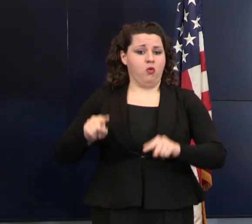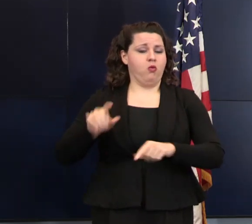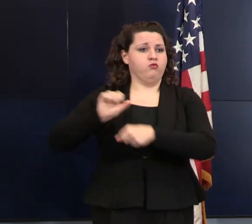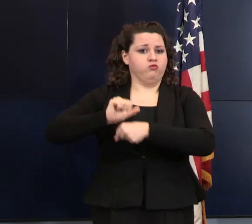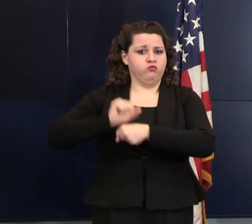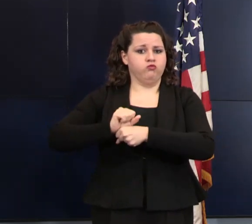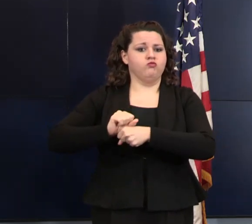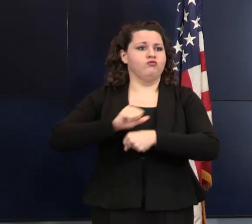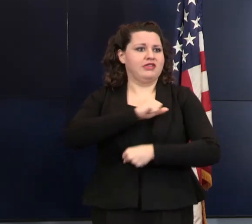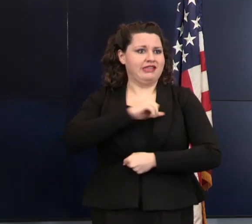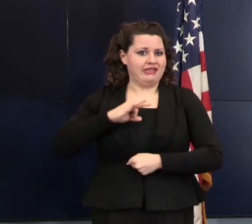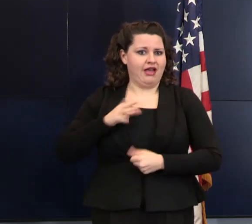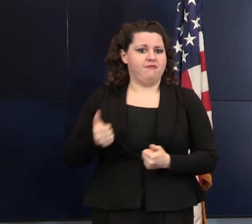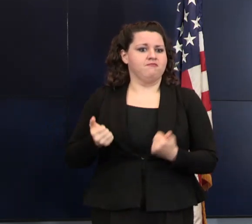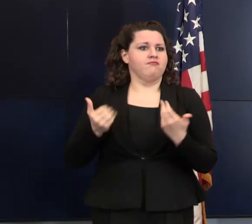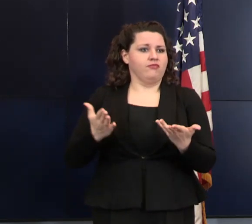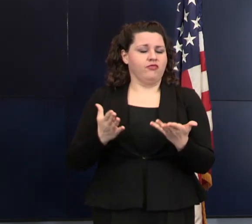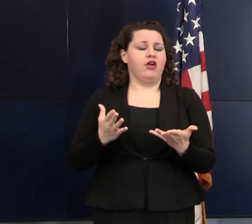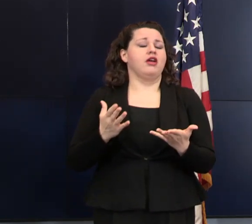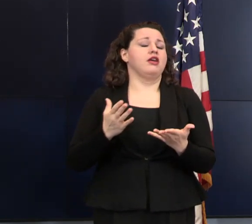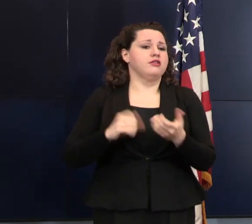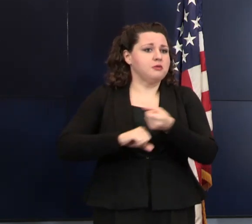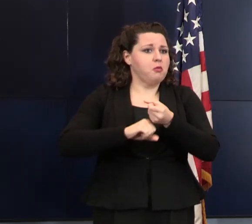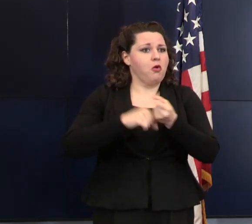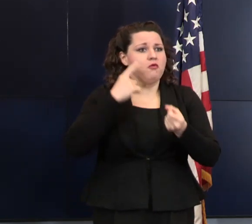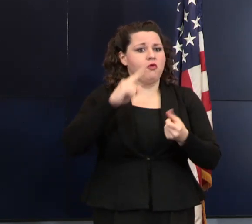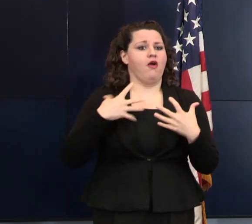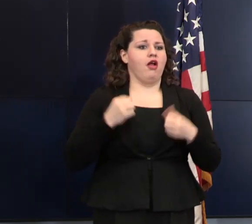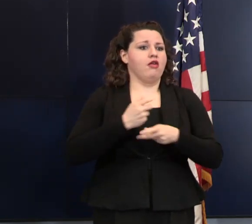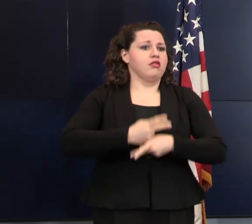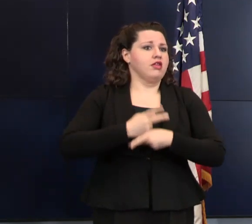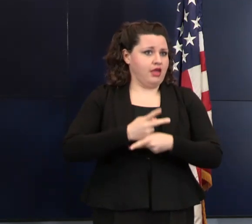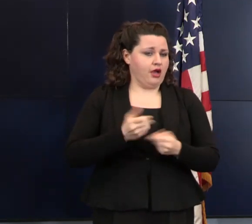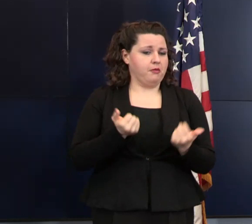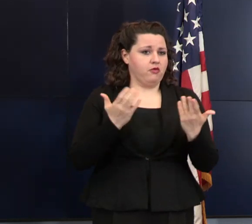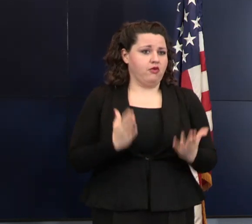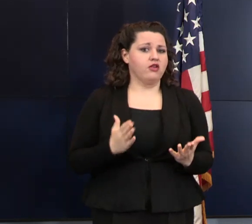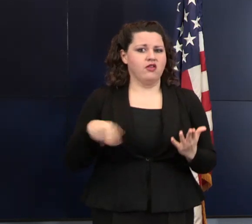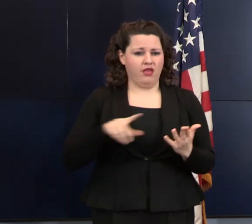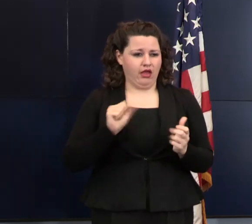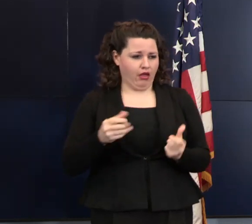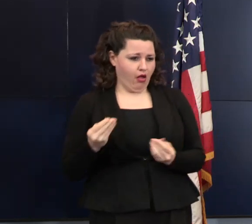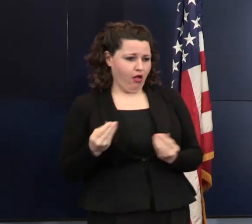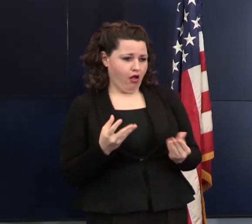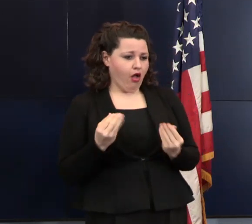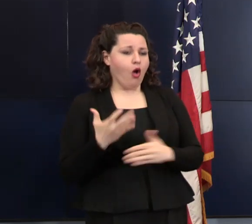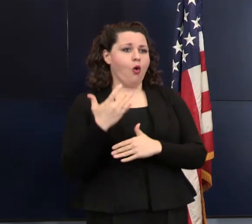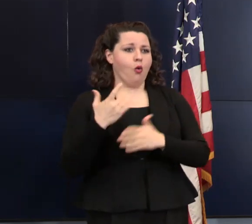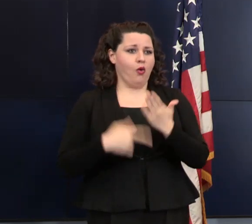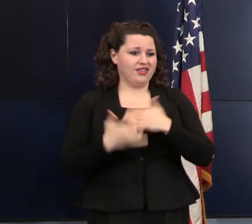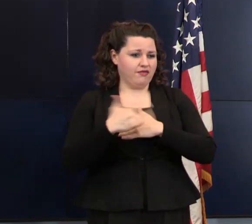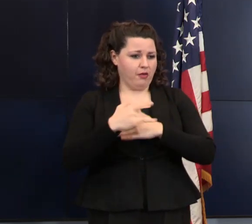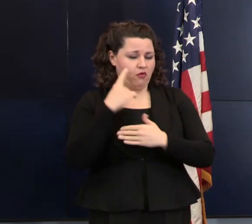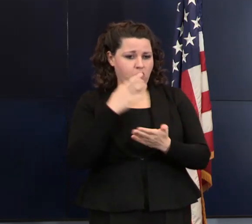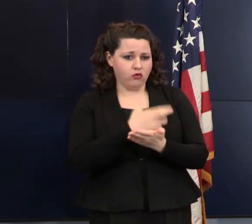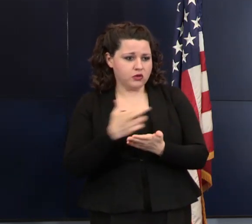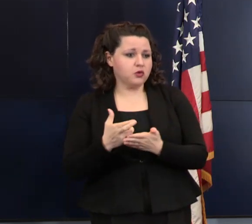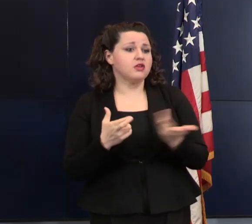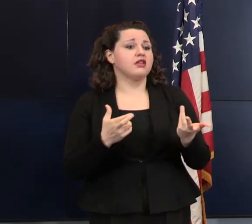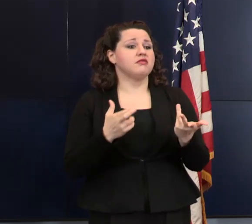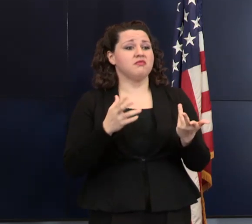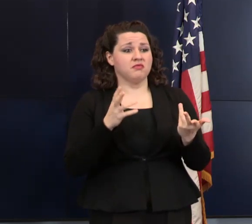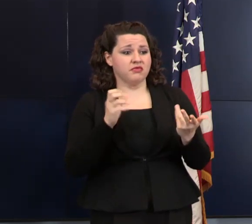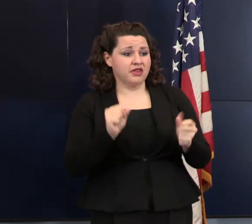centers to support healthcare providers, allowing them to make informed treatment decisions based on immediately available resources like open